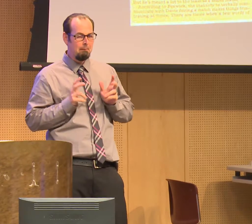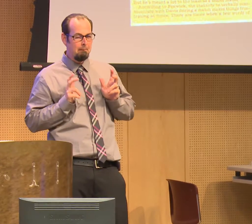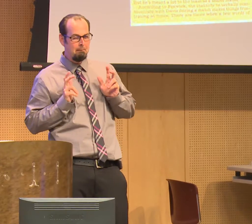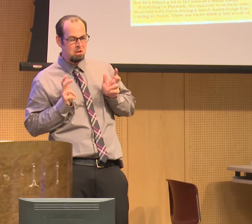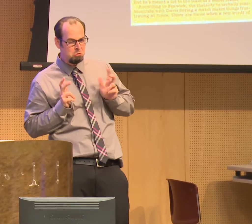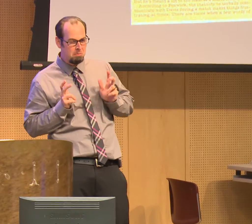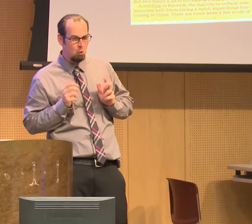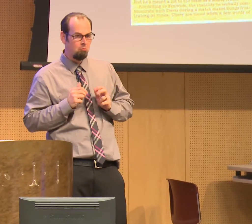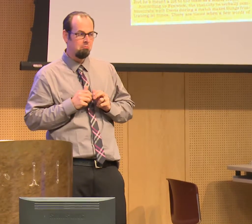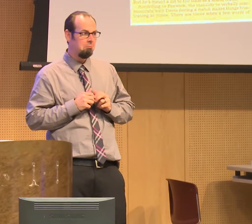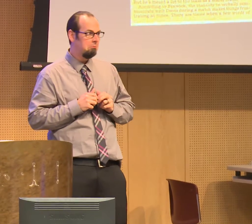Volleyball, basketball,